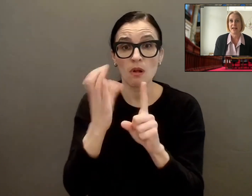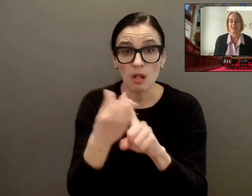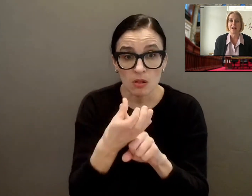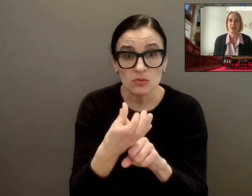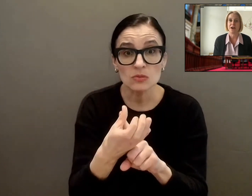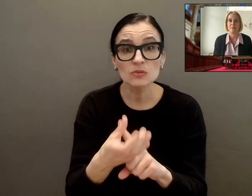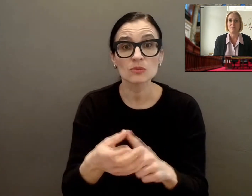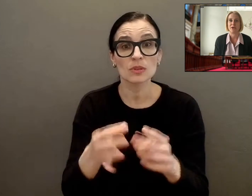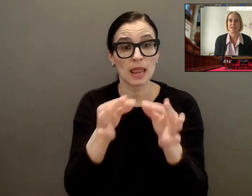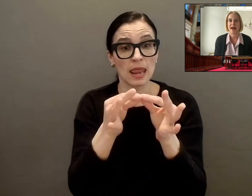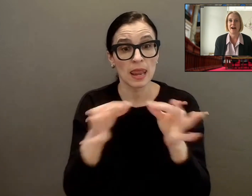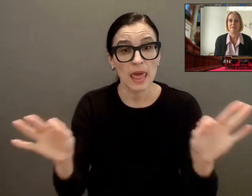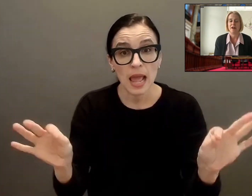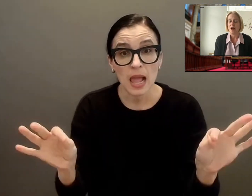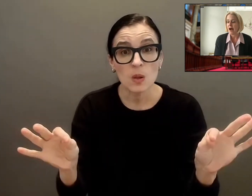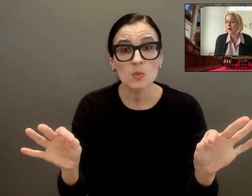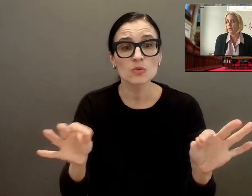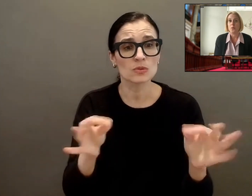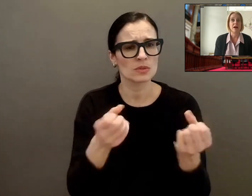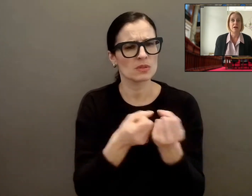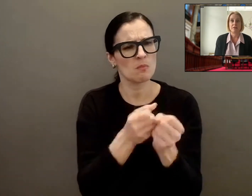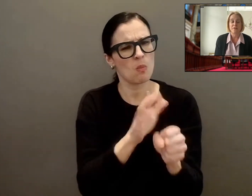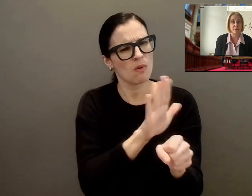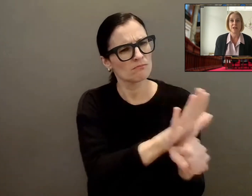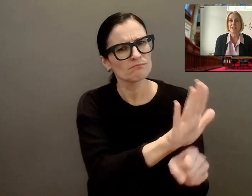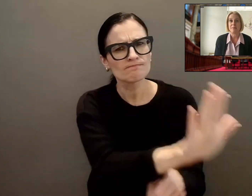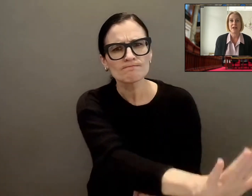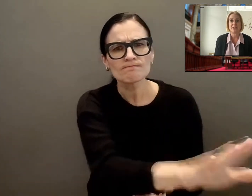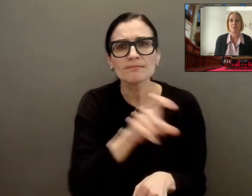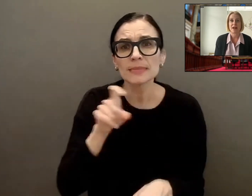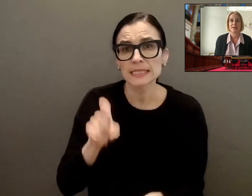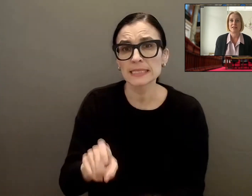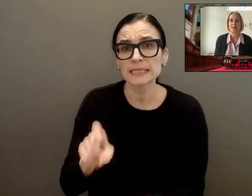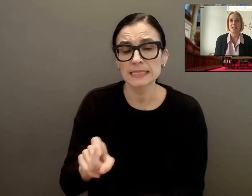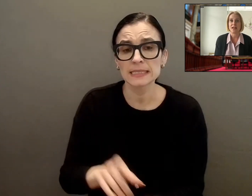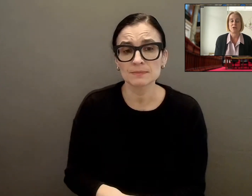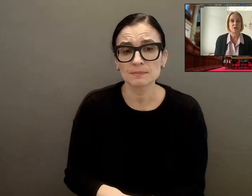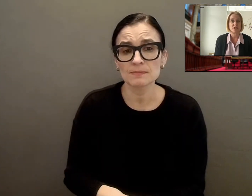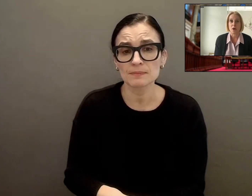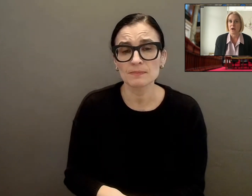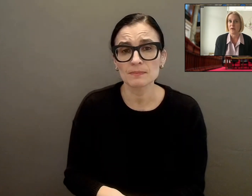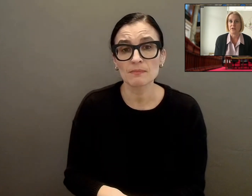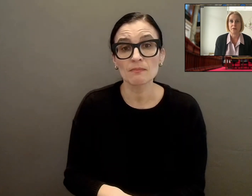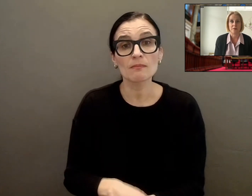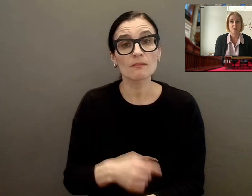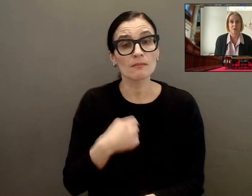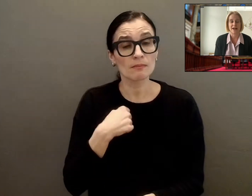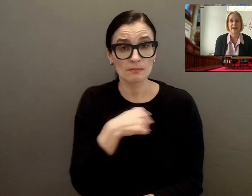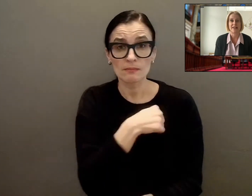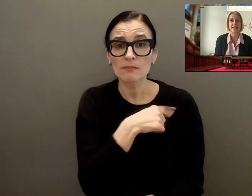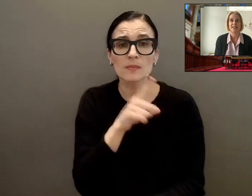support needs that their members have. We are firmly committed to reconciliation, which is why we've